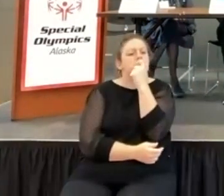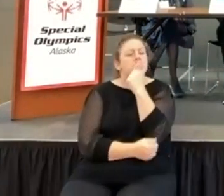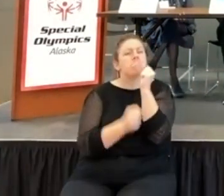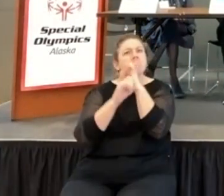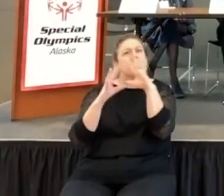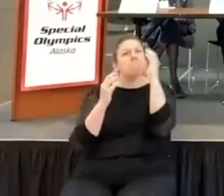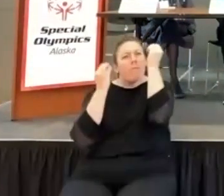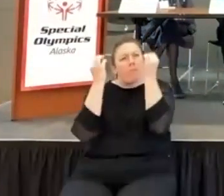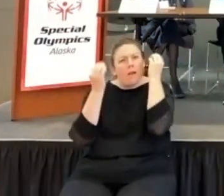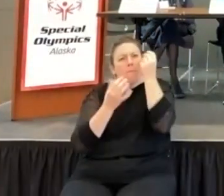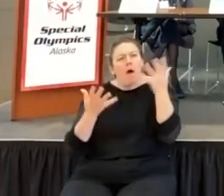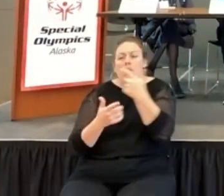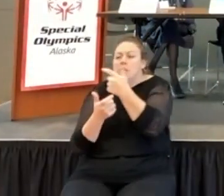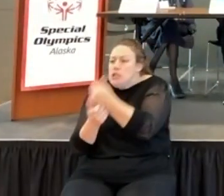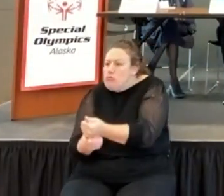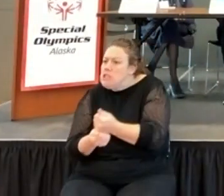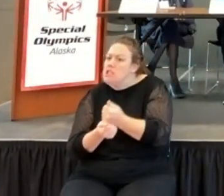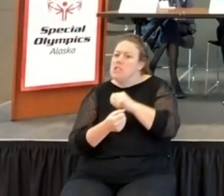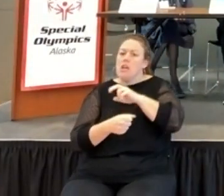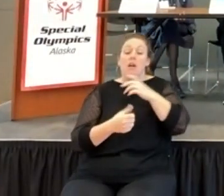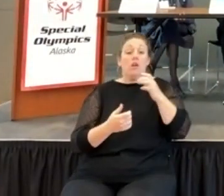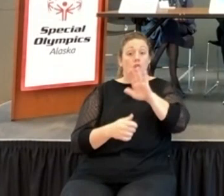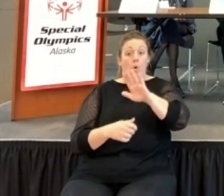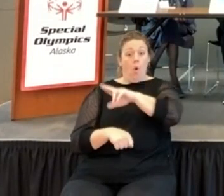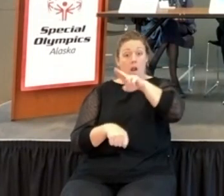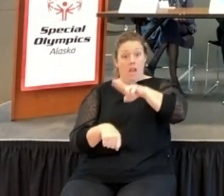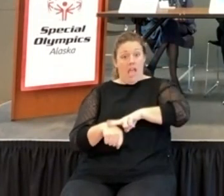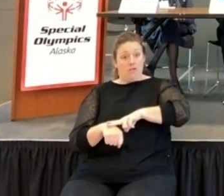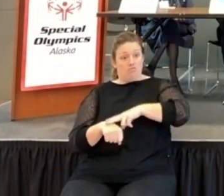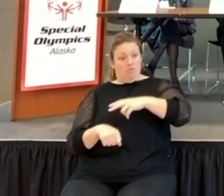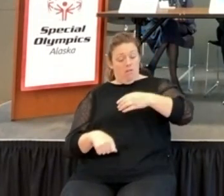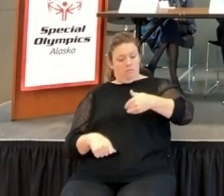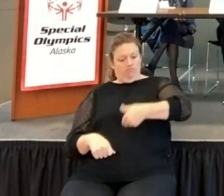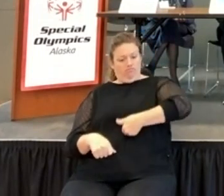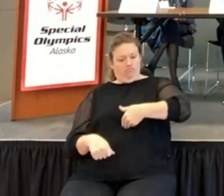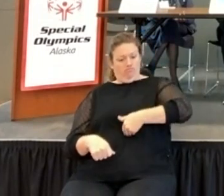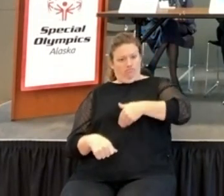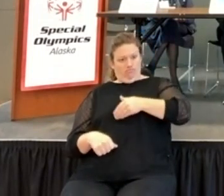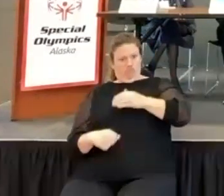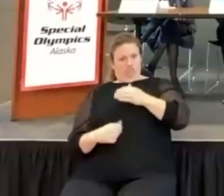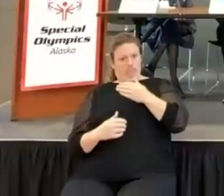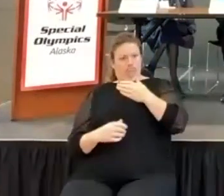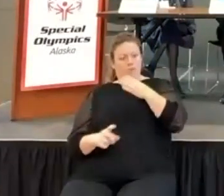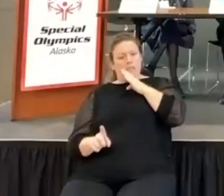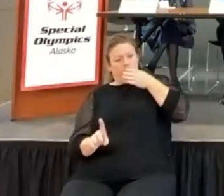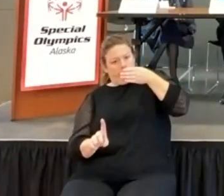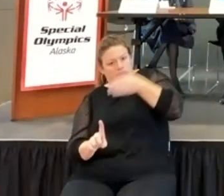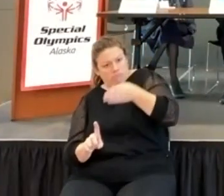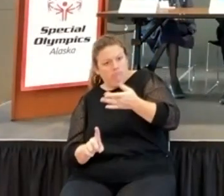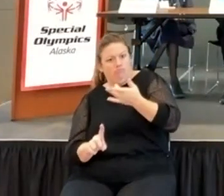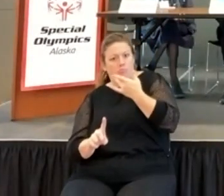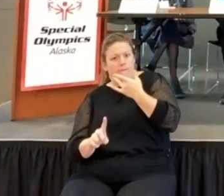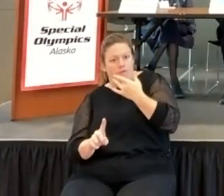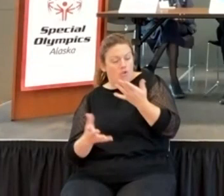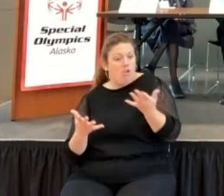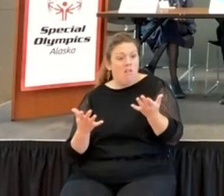your just natural bent is and skill set and how to apply that. And I wish I'd had something like that. It took